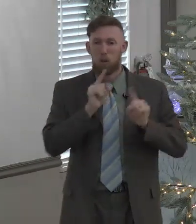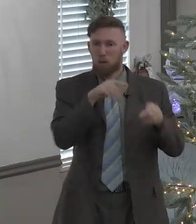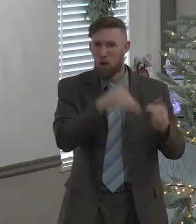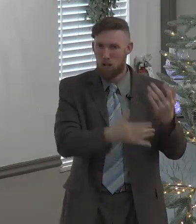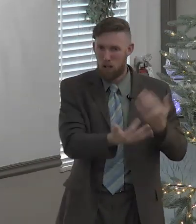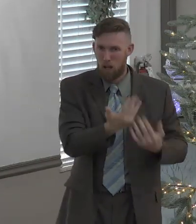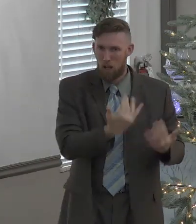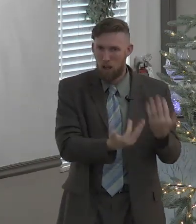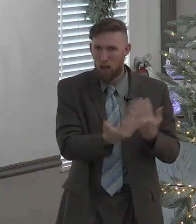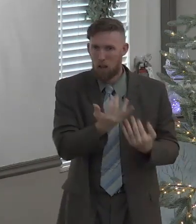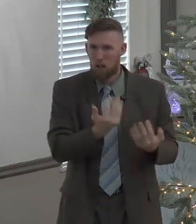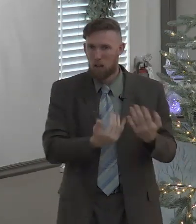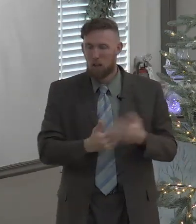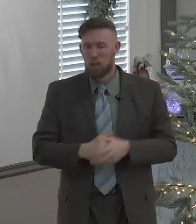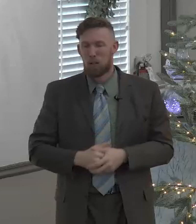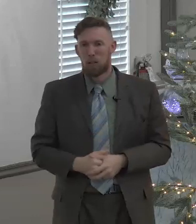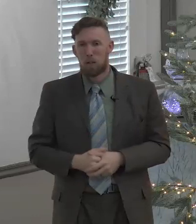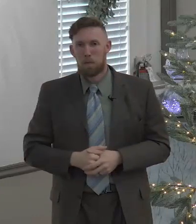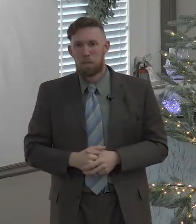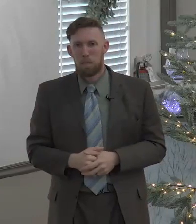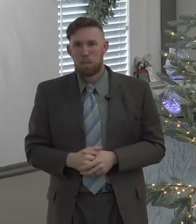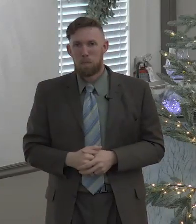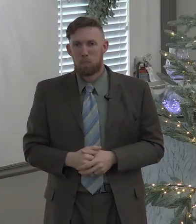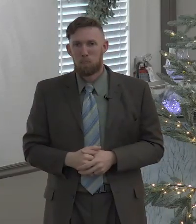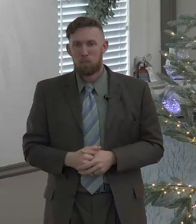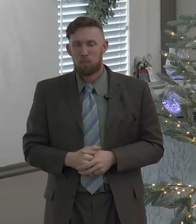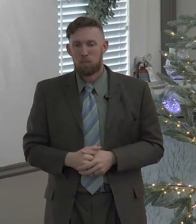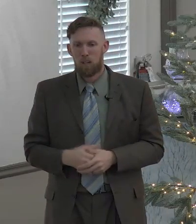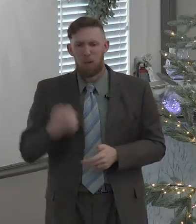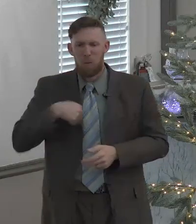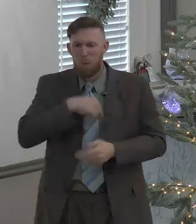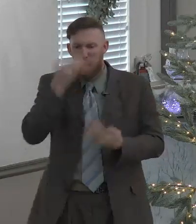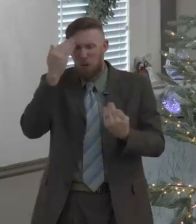That before that happened, we're on their way to hell.